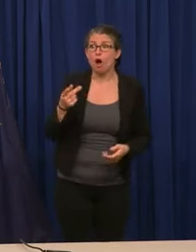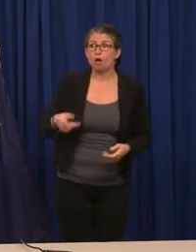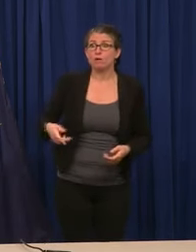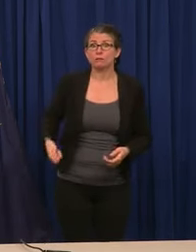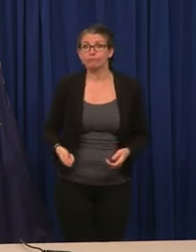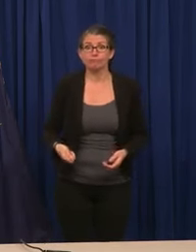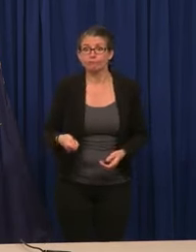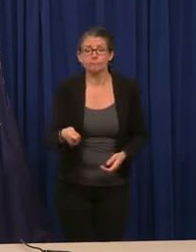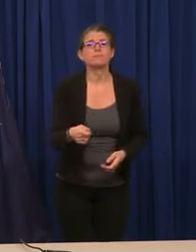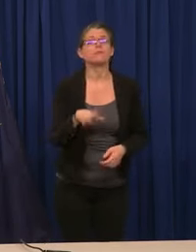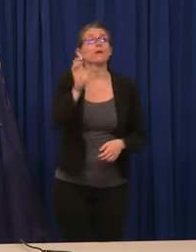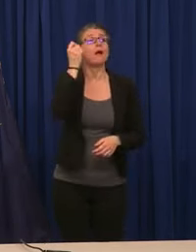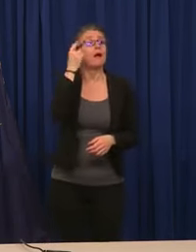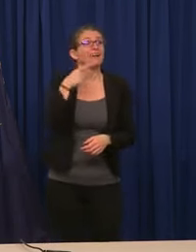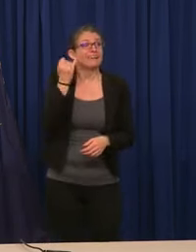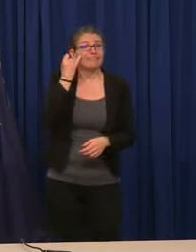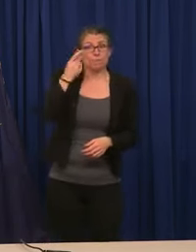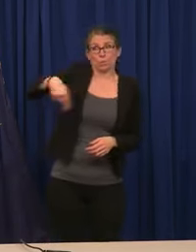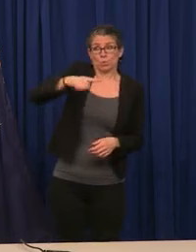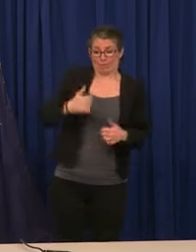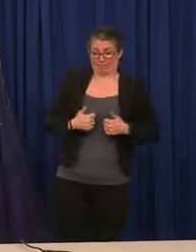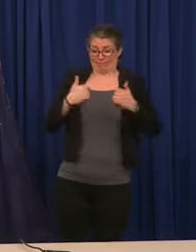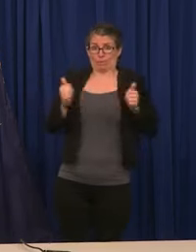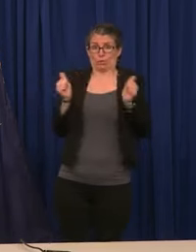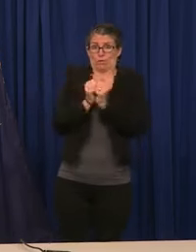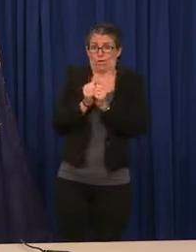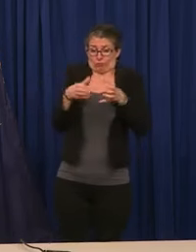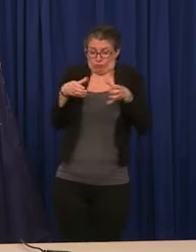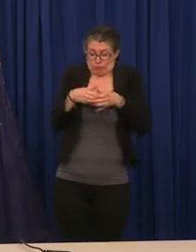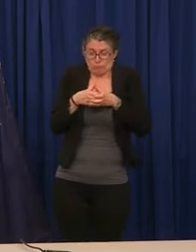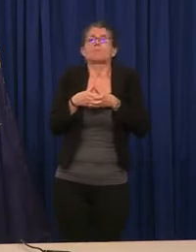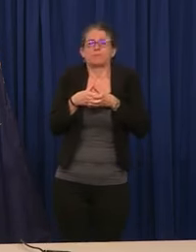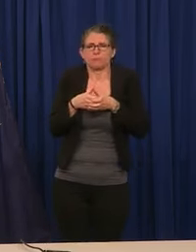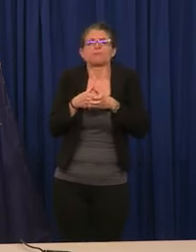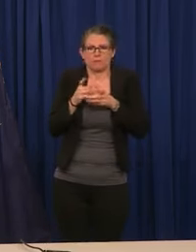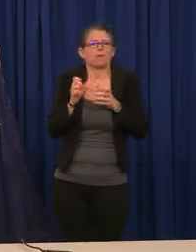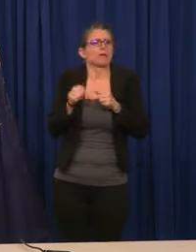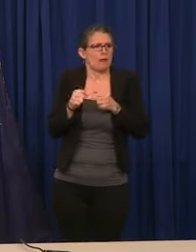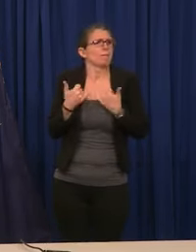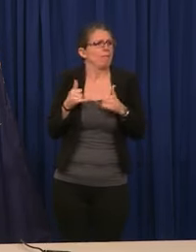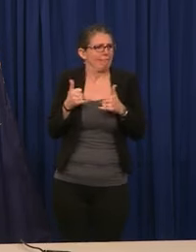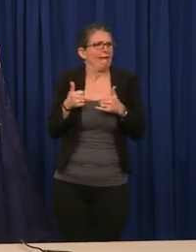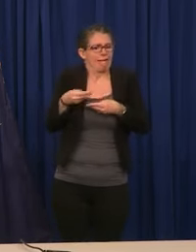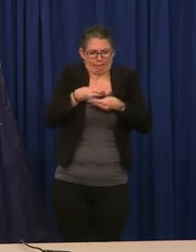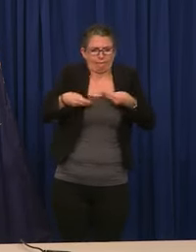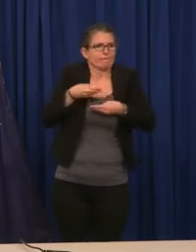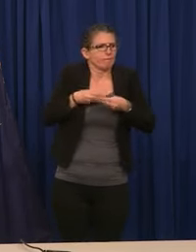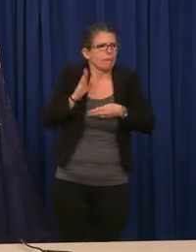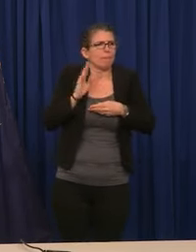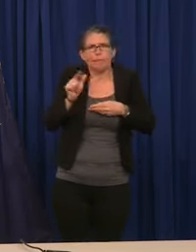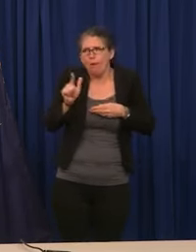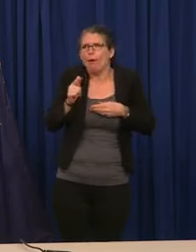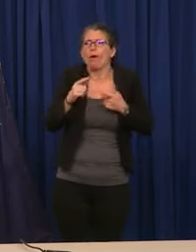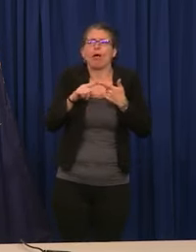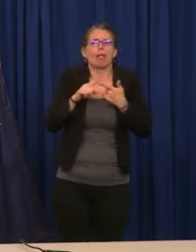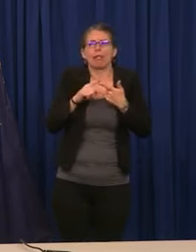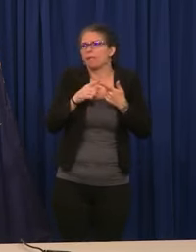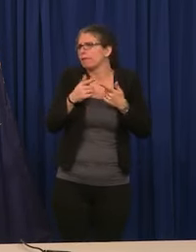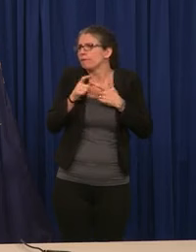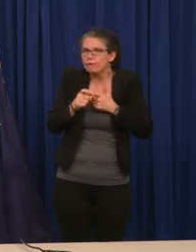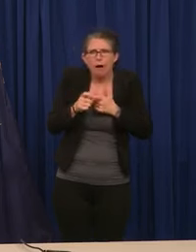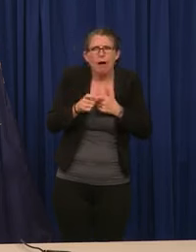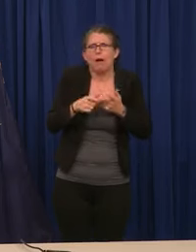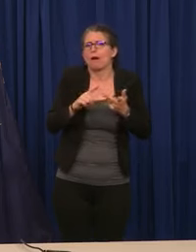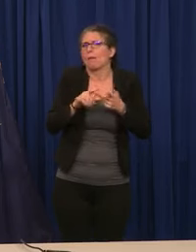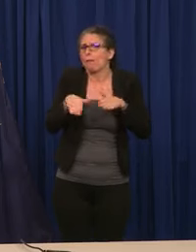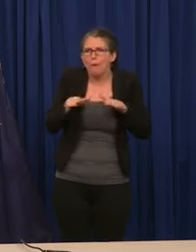B, maintaining that definite physical distance around anybody else who does not live in the household.